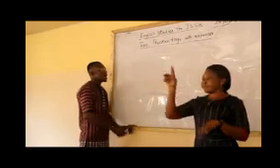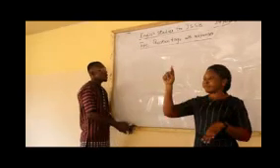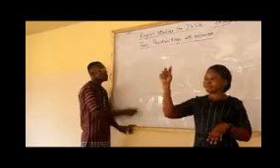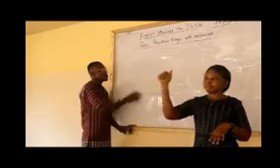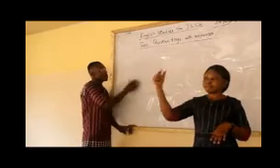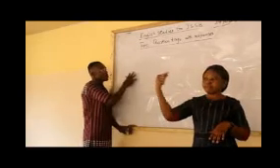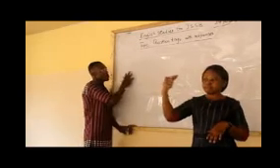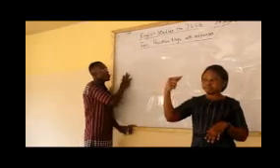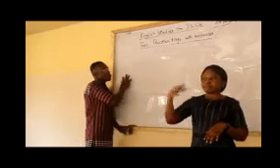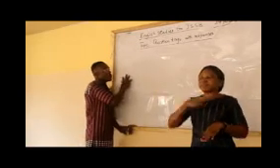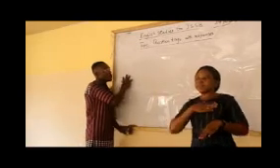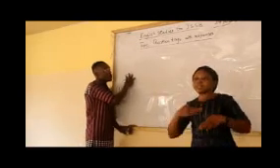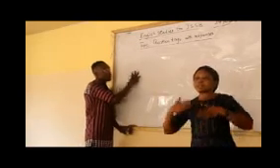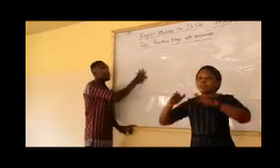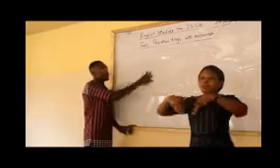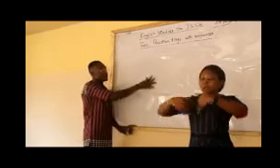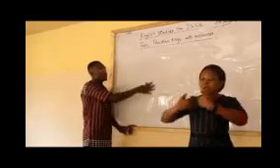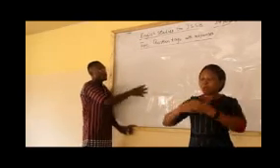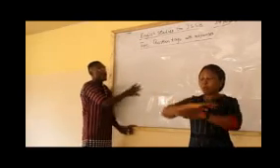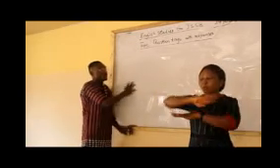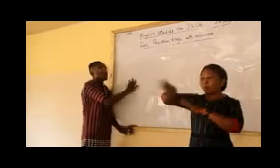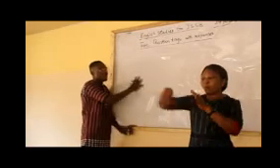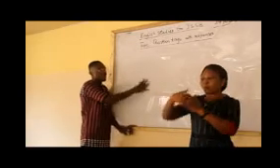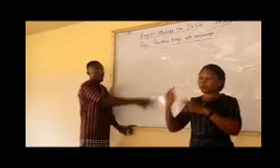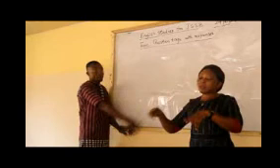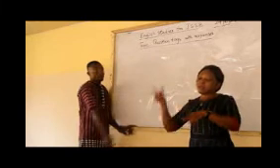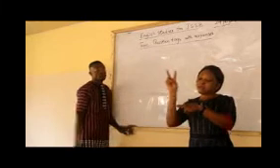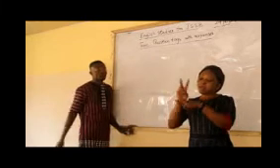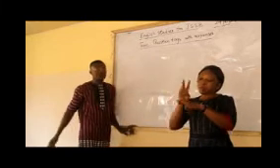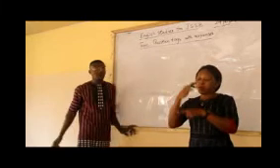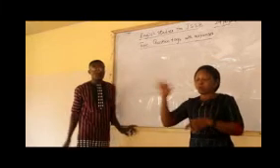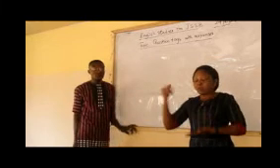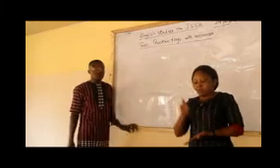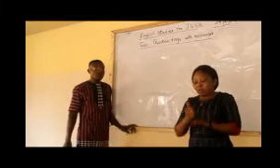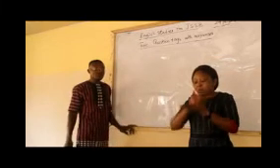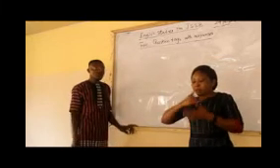And how all the verbs of the auxiliary,